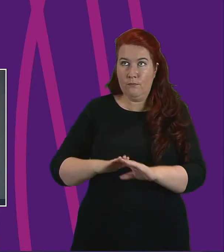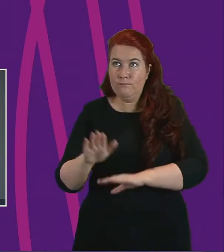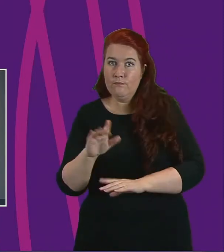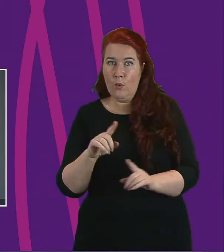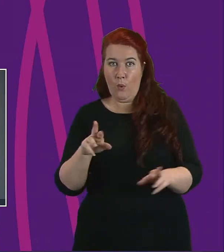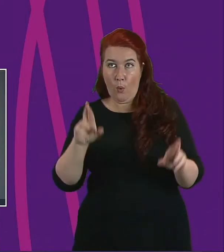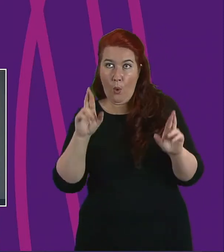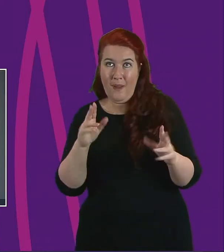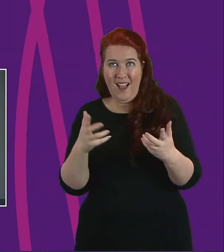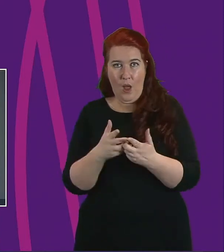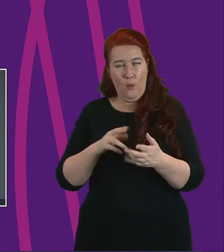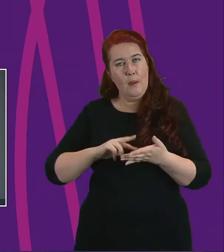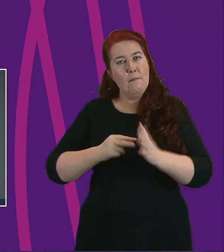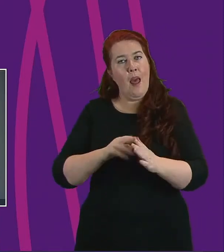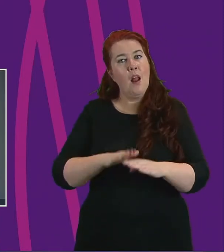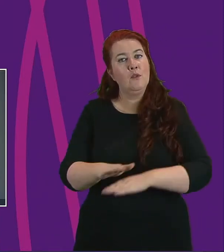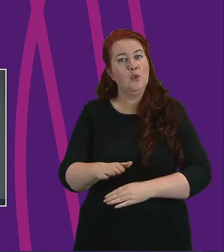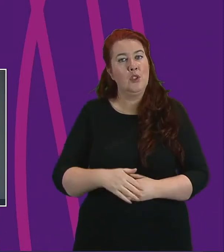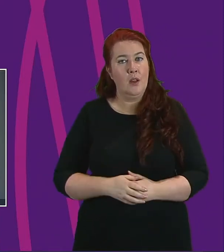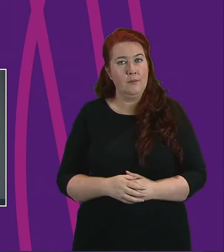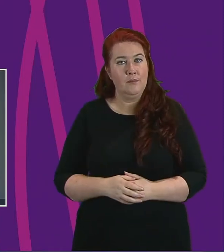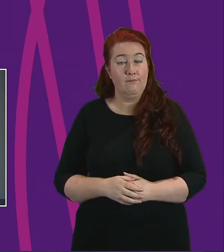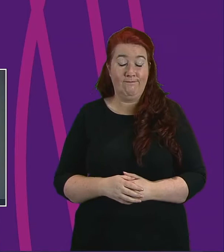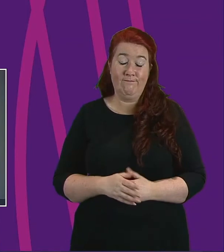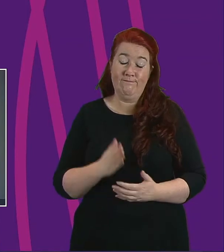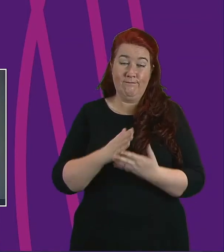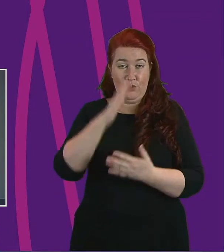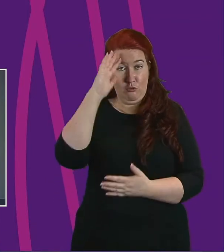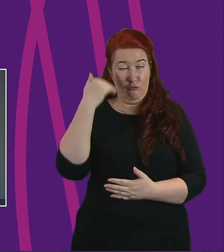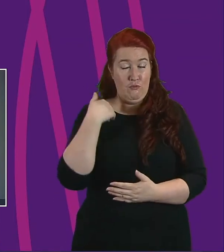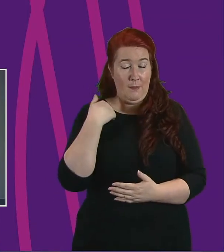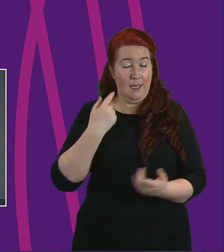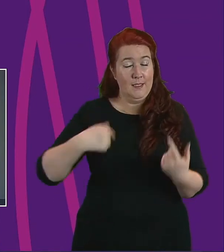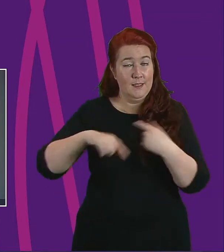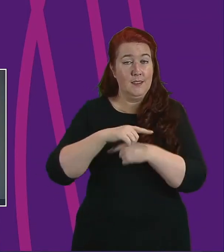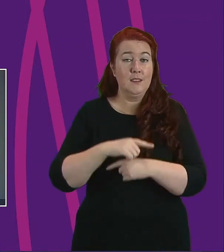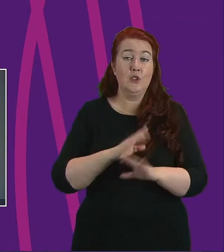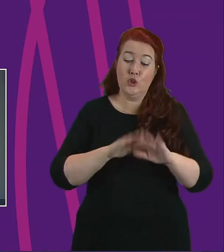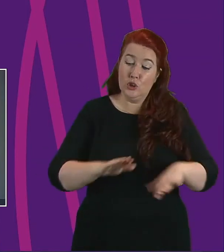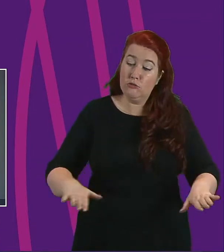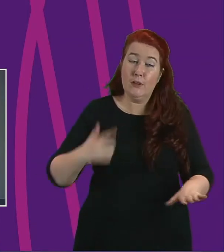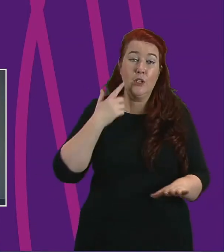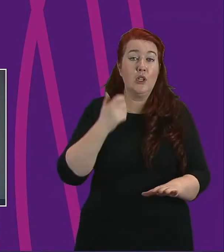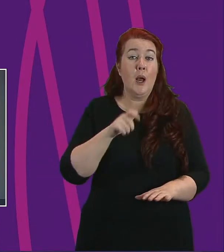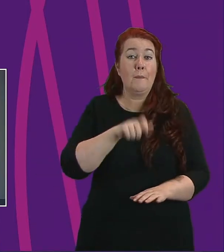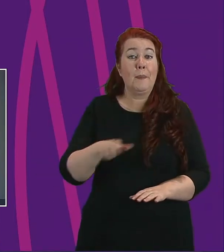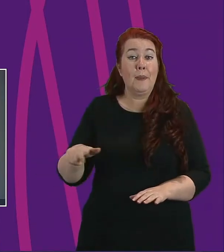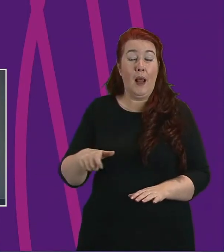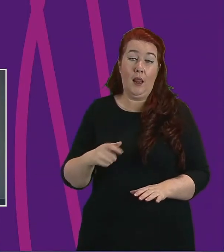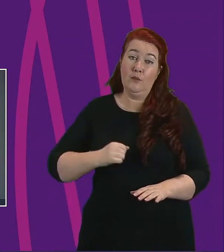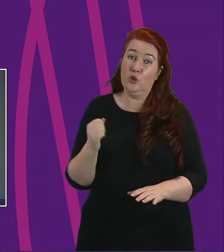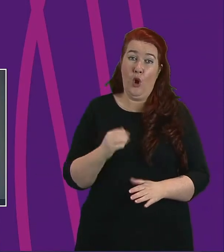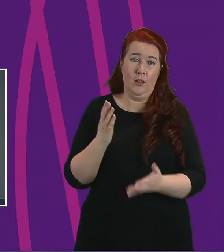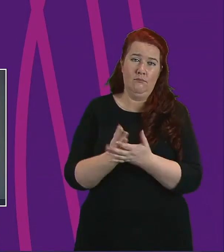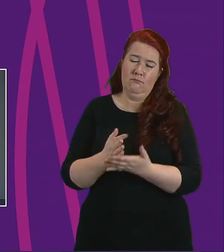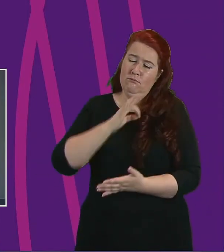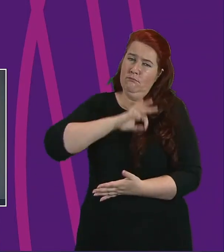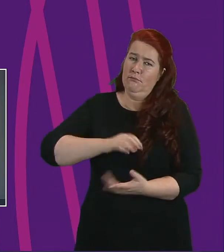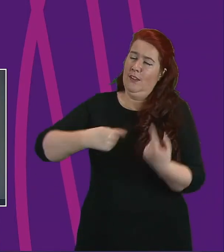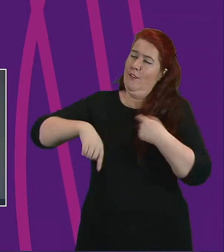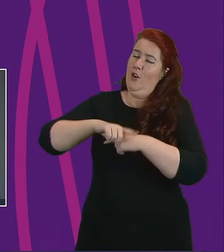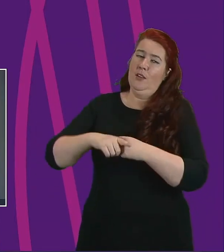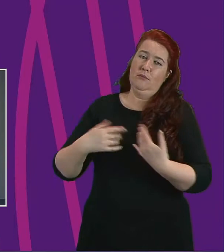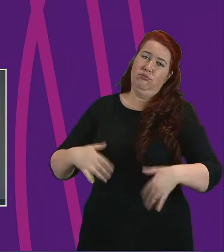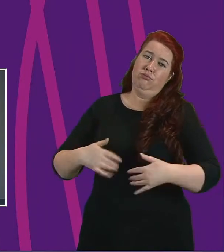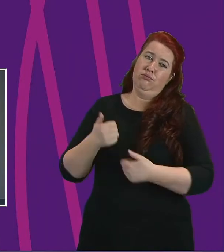a way ahead. We are again reminded that the children and young people of Scotland are a credit to our nation.